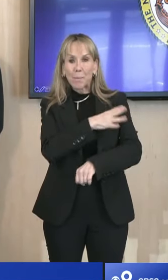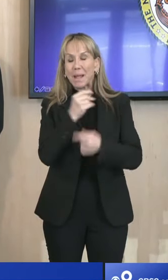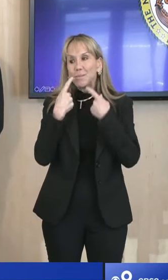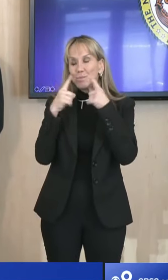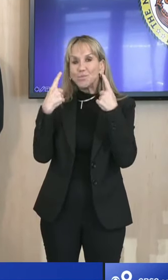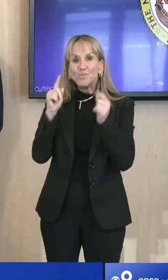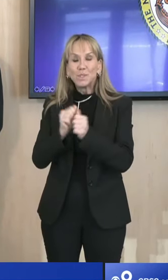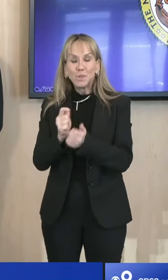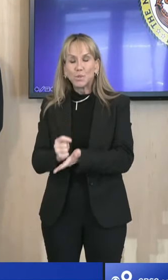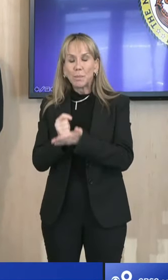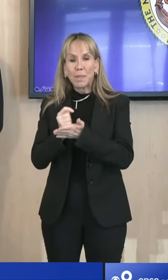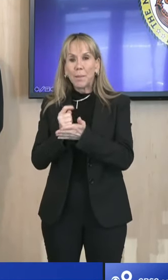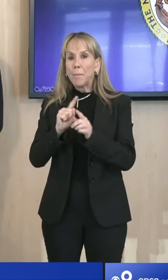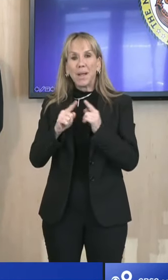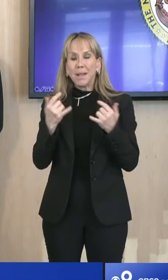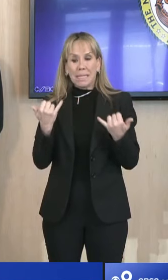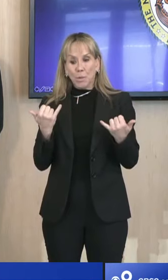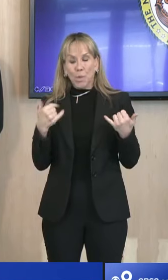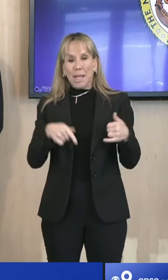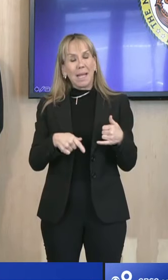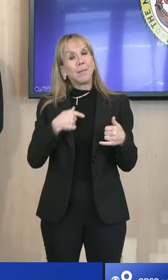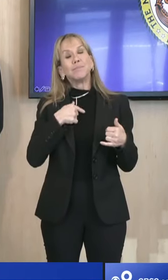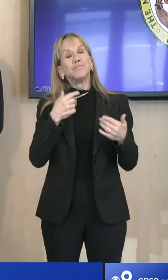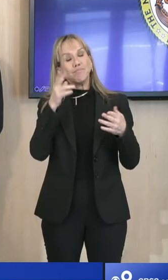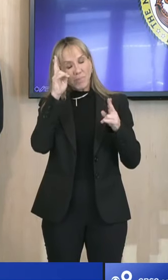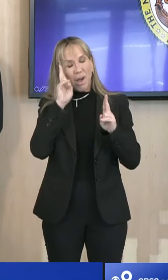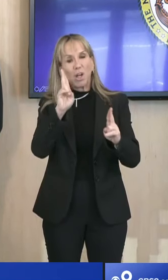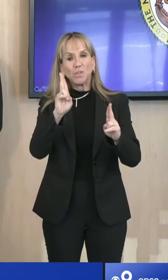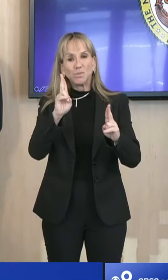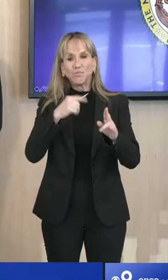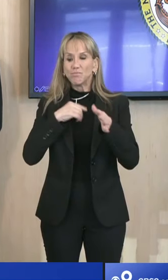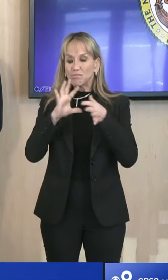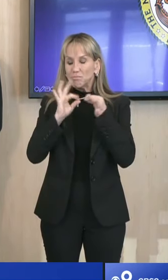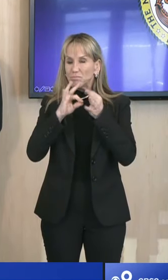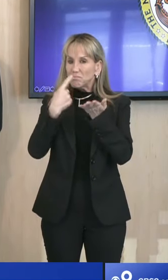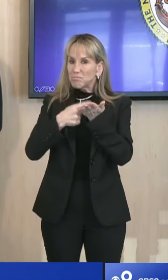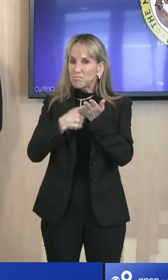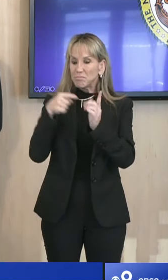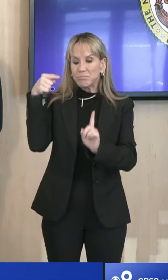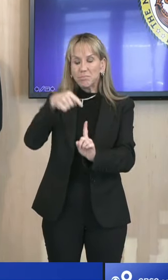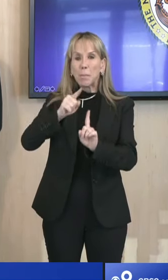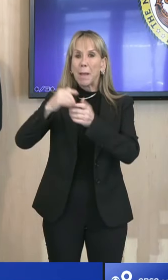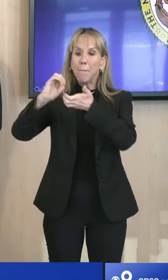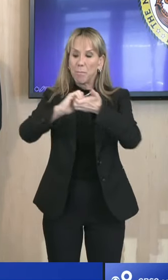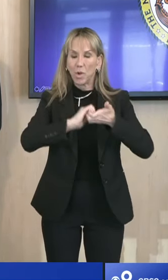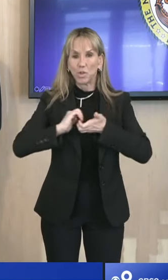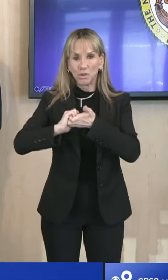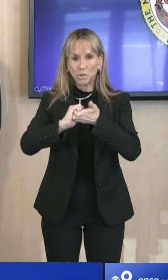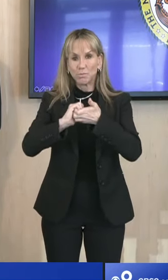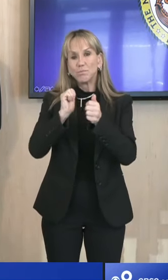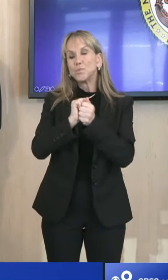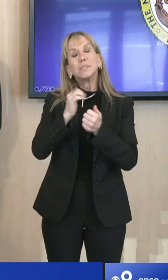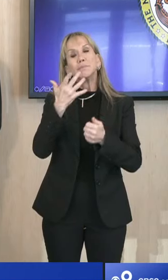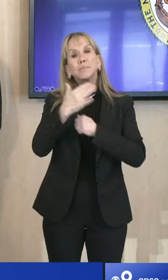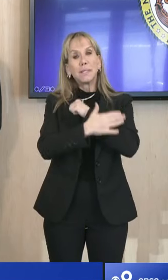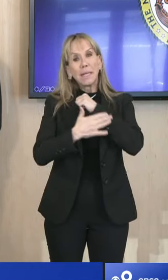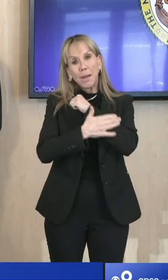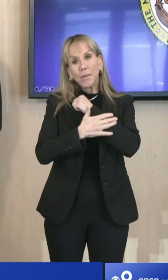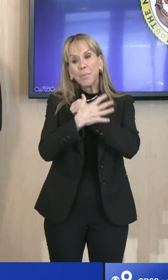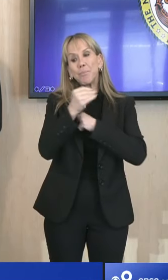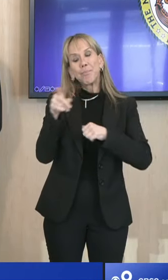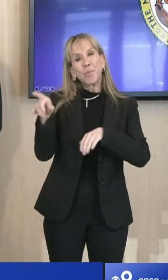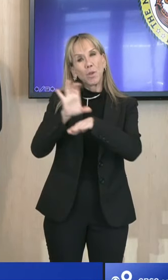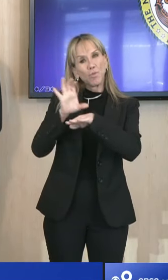the community and this partnership. Today, I'm honored to join with the county and Rock Church to be part of